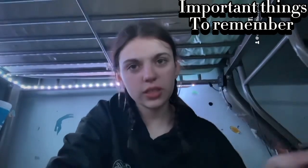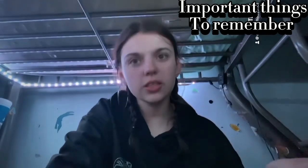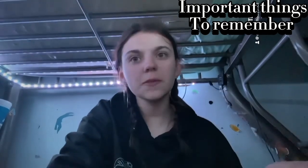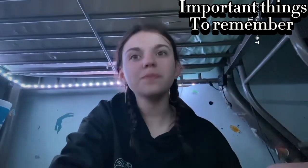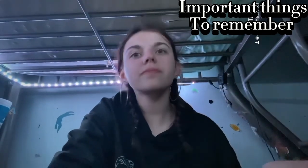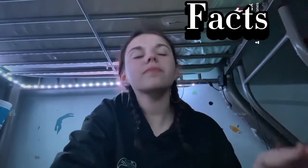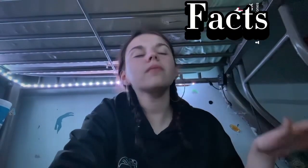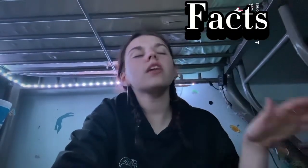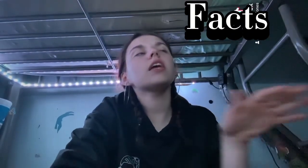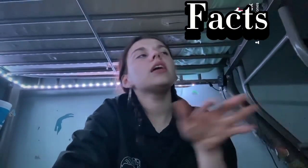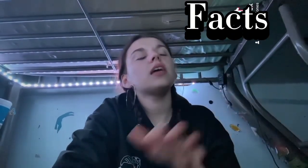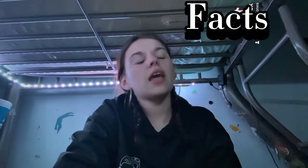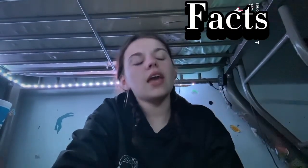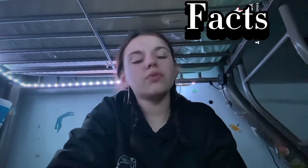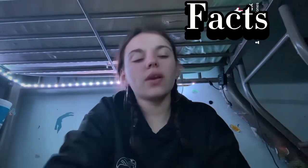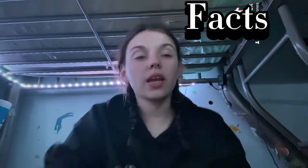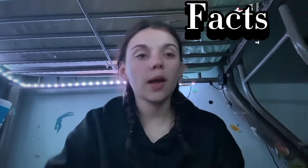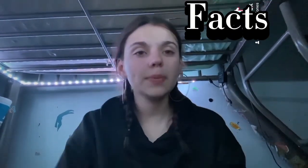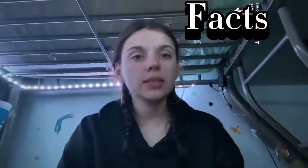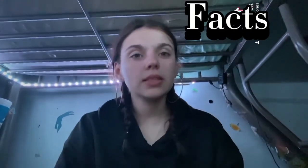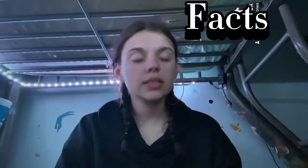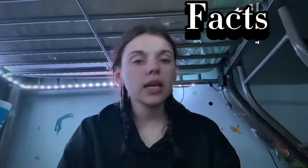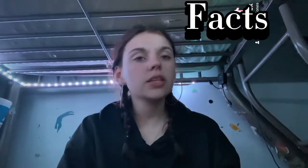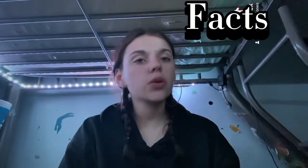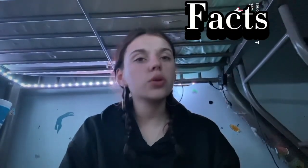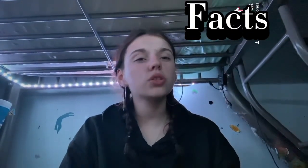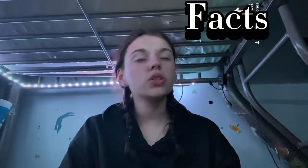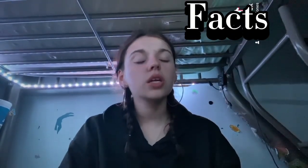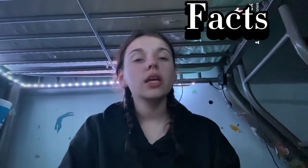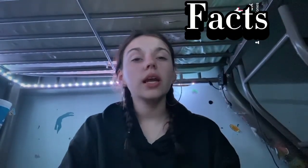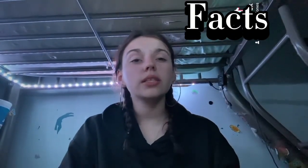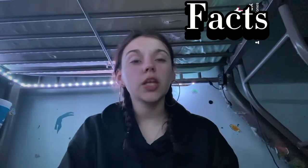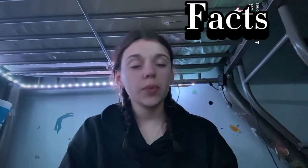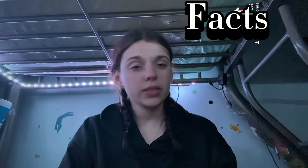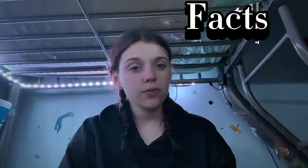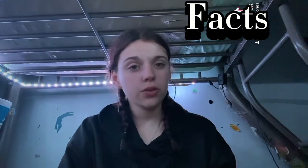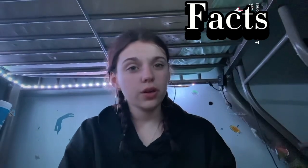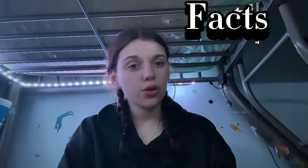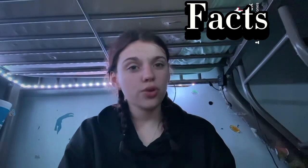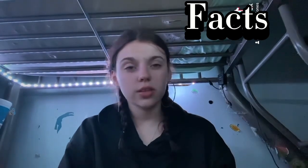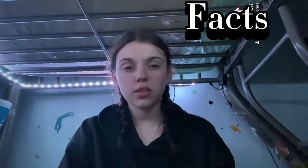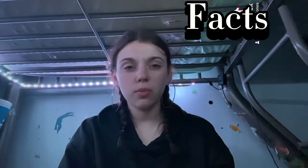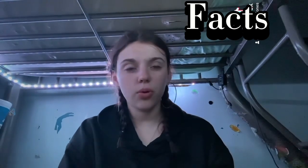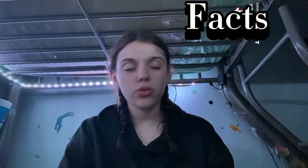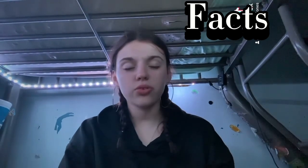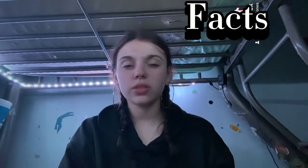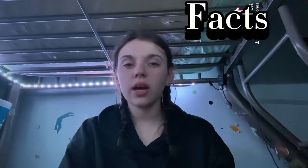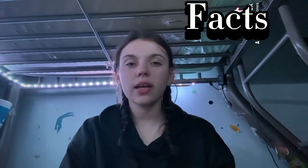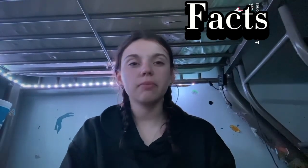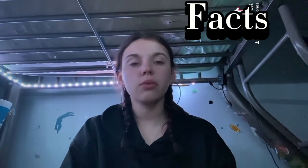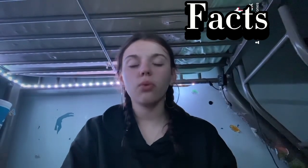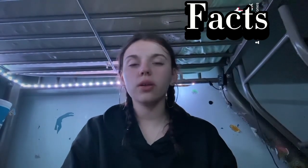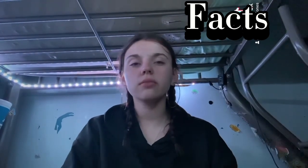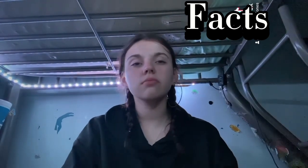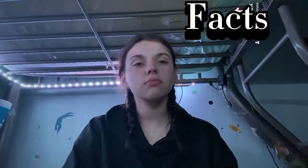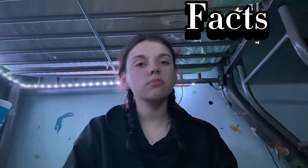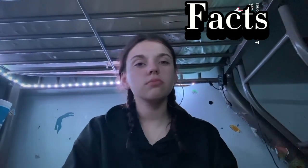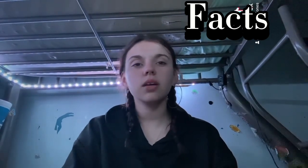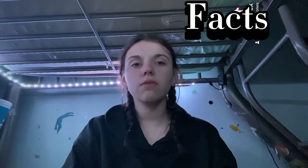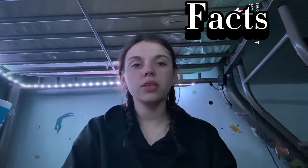emotions. And when it comes to sign language, it's going to be different across the board. There's not going to be one of the